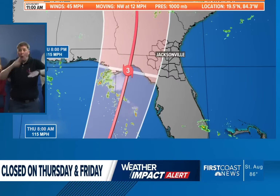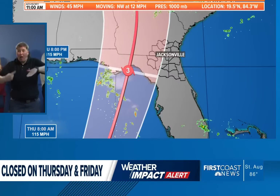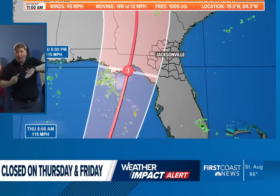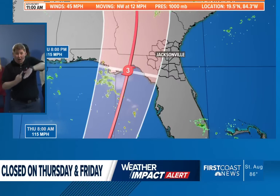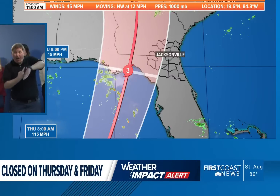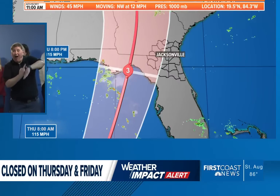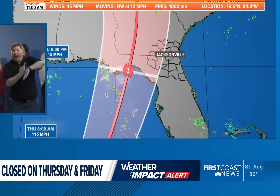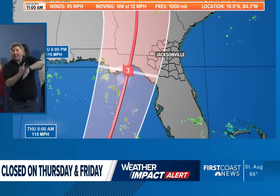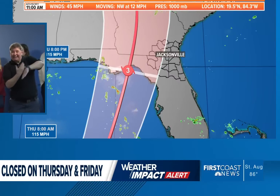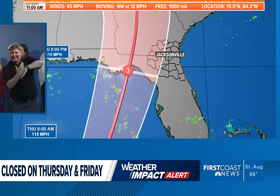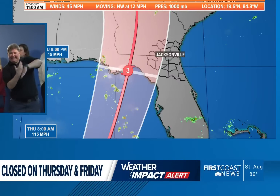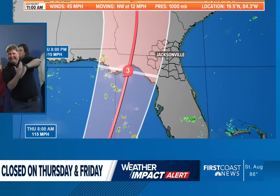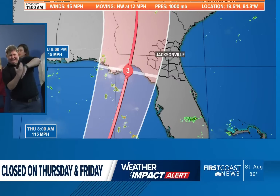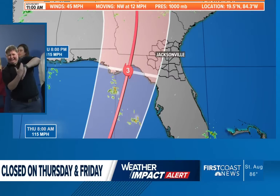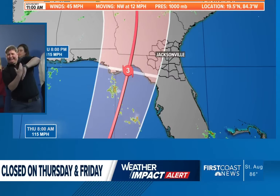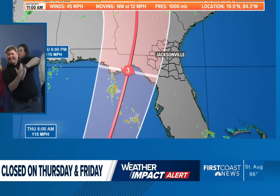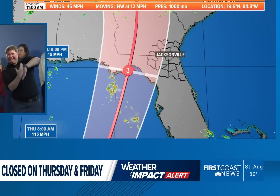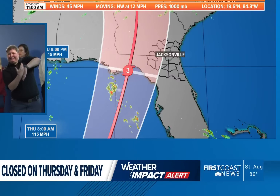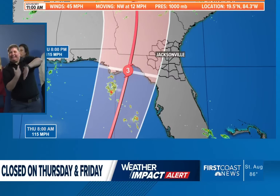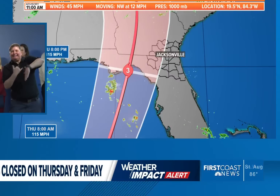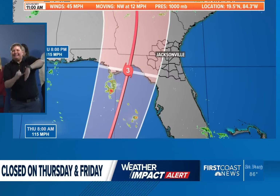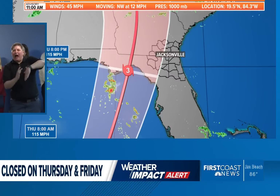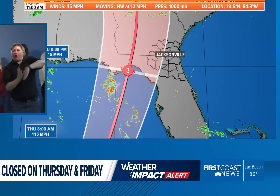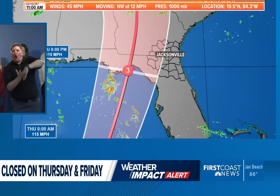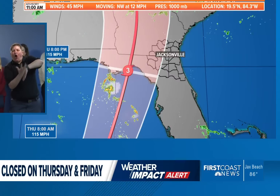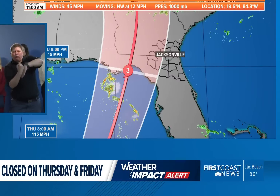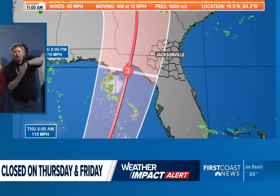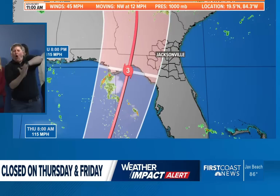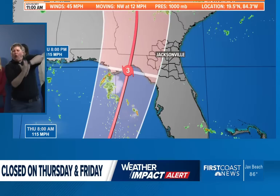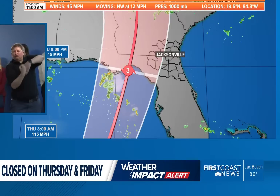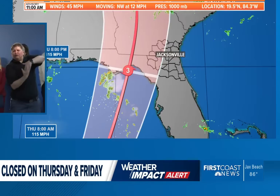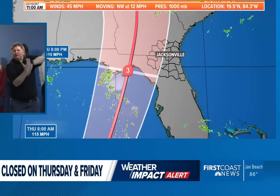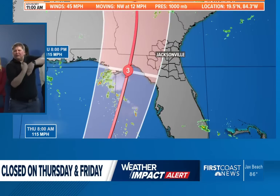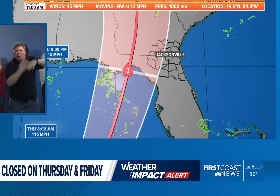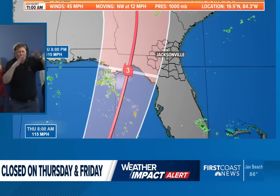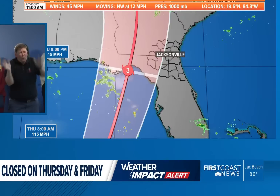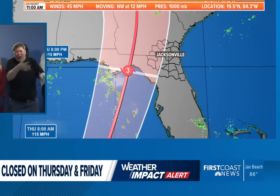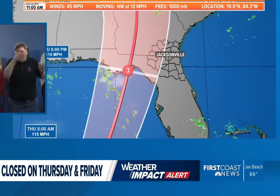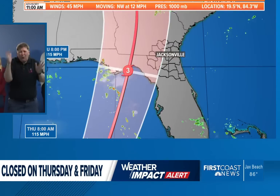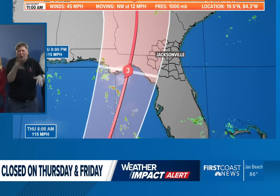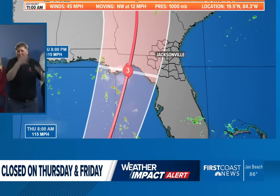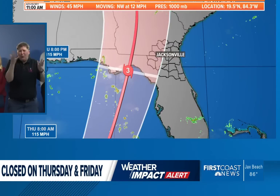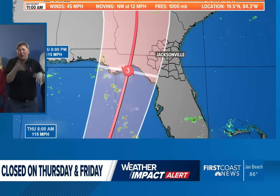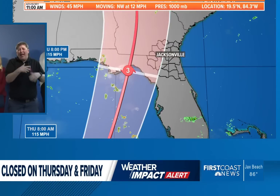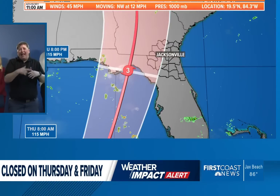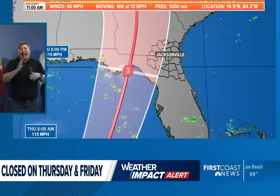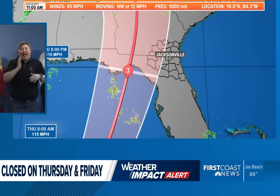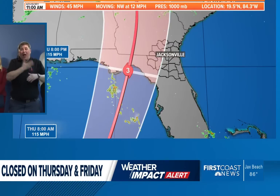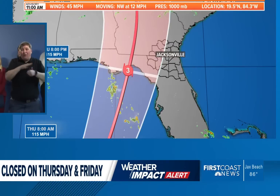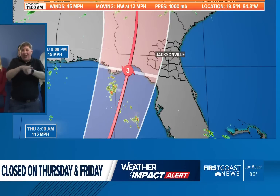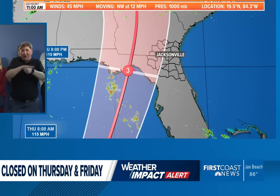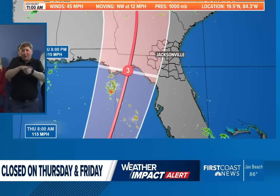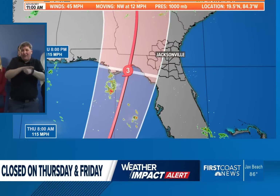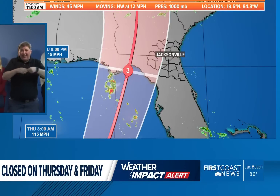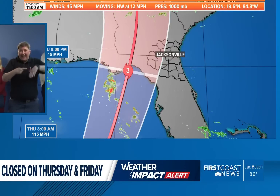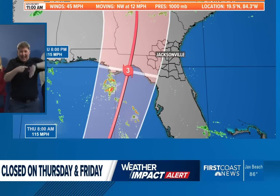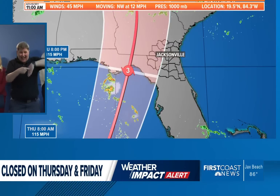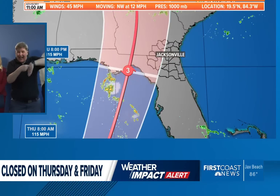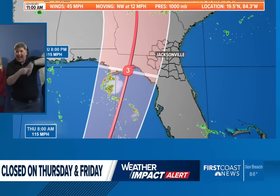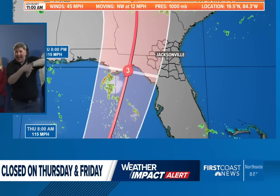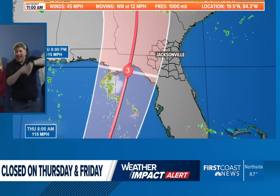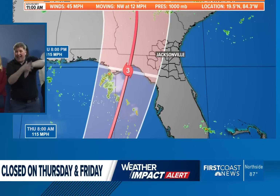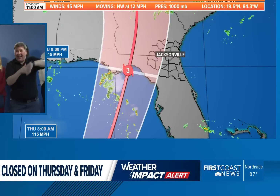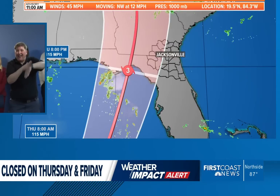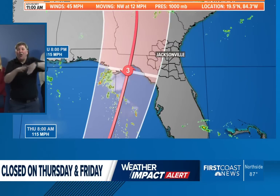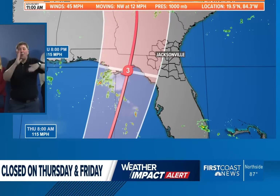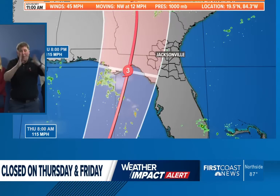expected to be a large wind field around Helene, which for our area, the Jax metro area, we are preparing for tropical storm